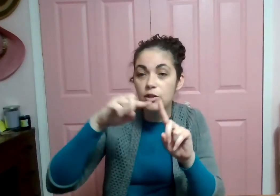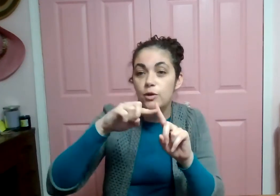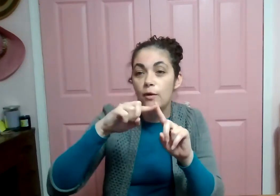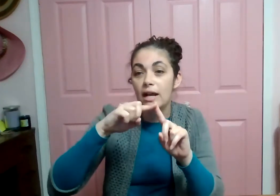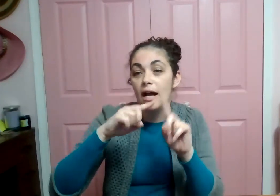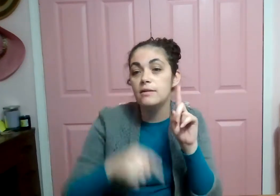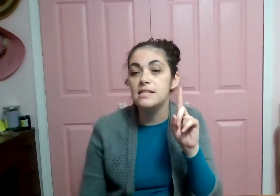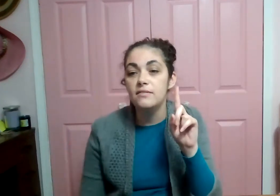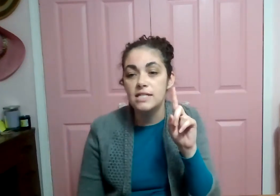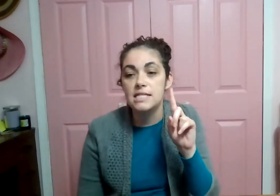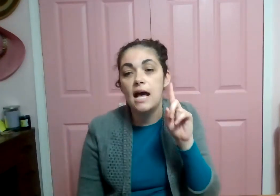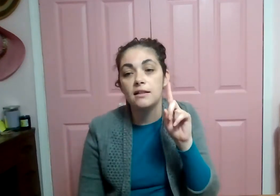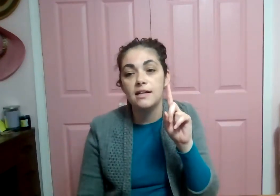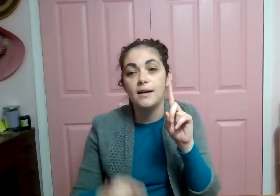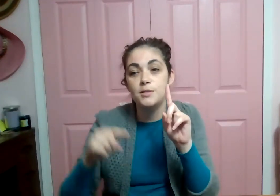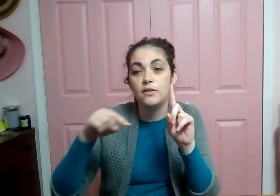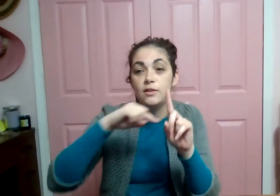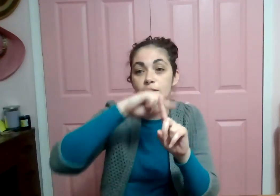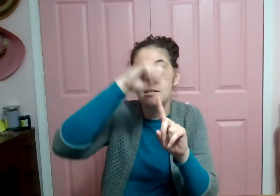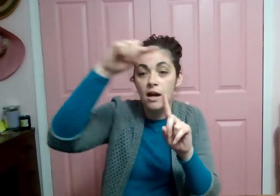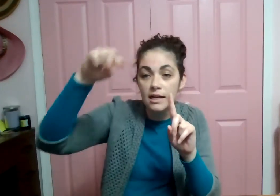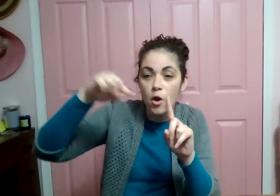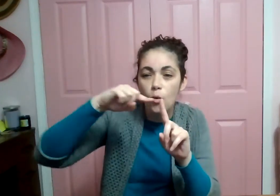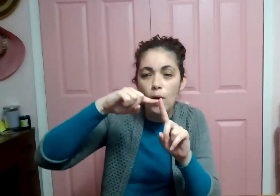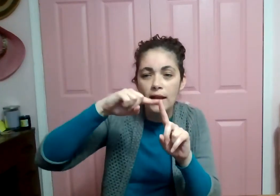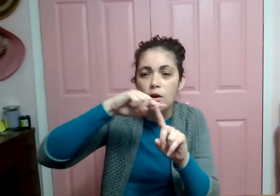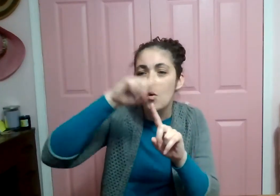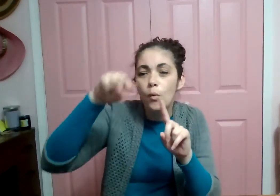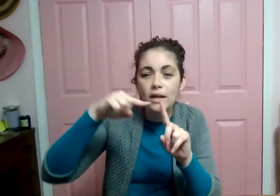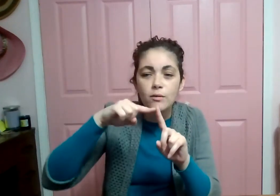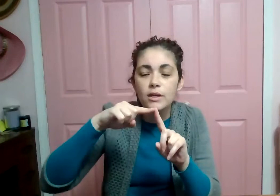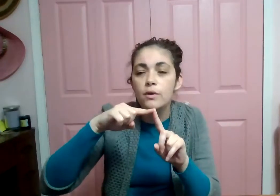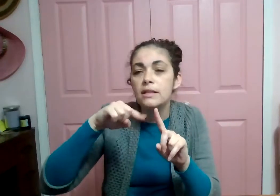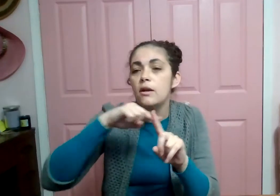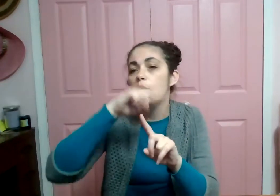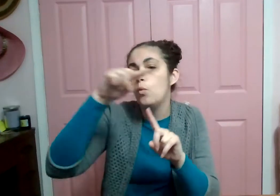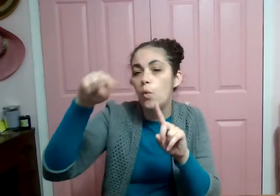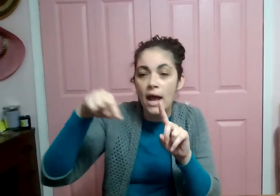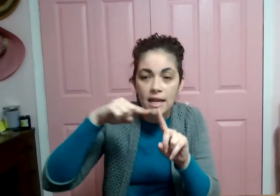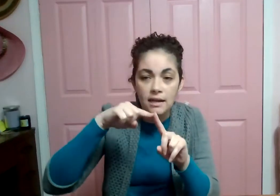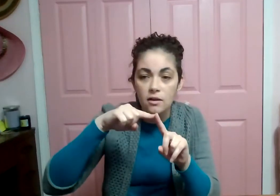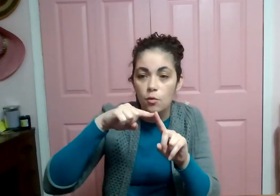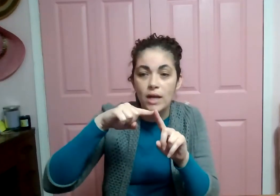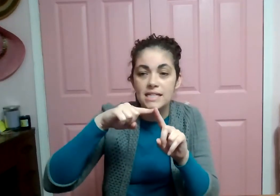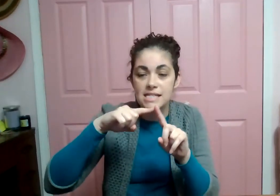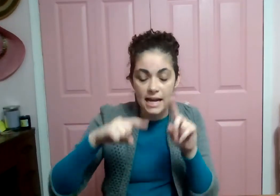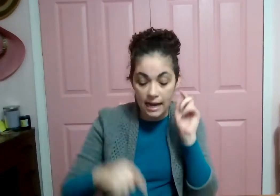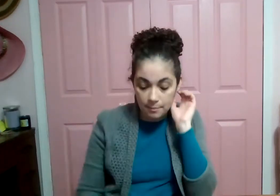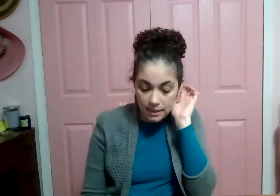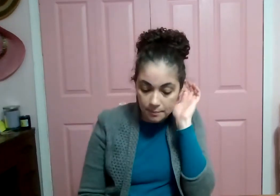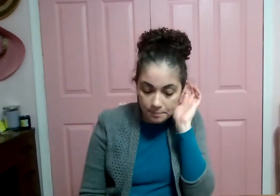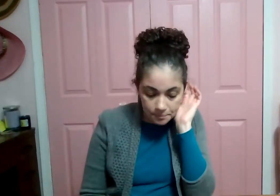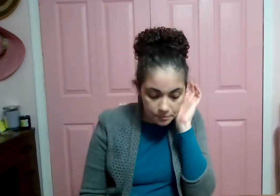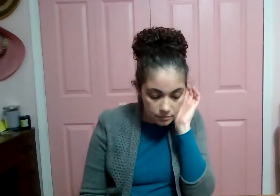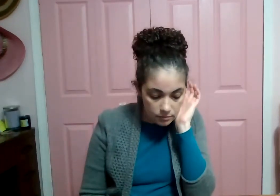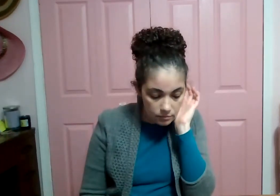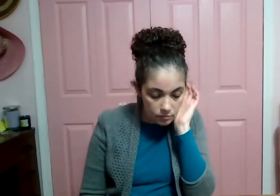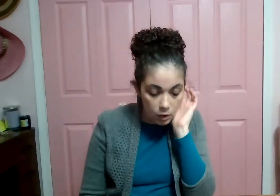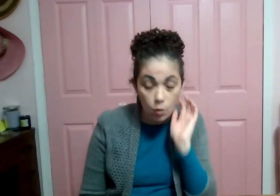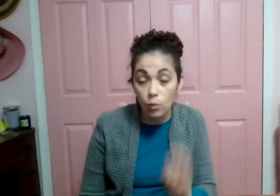you going? I always think of it as a helicopter, even though it's not. When. When are we going there? When is that happening?